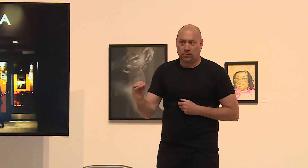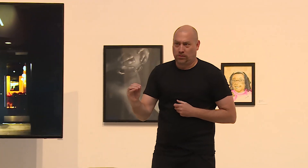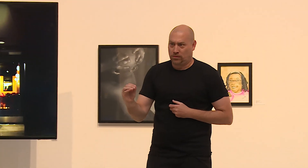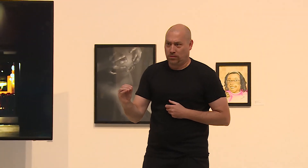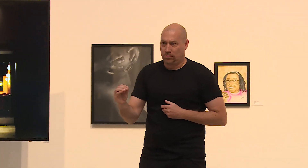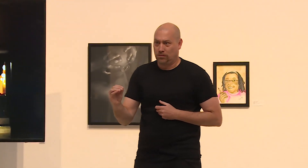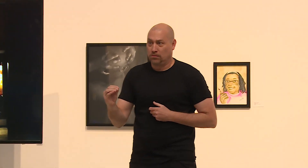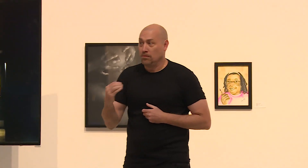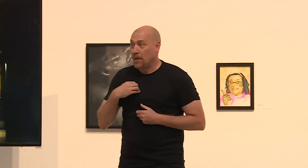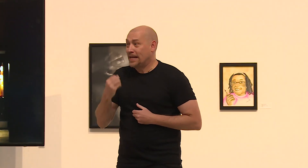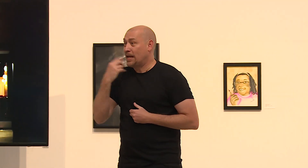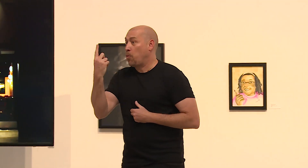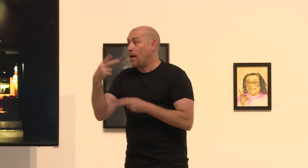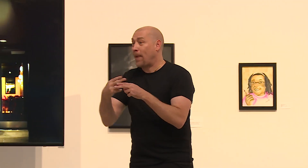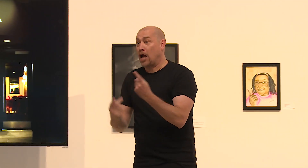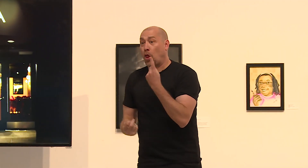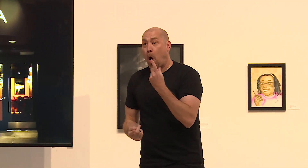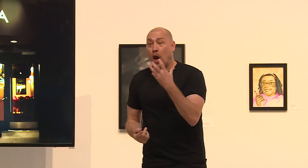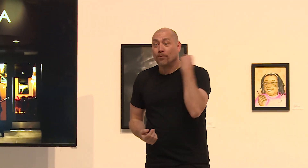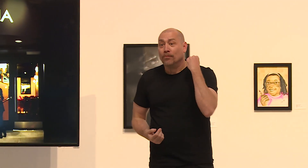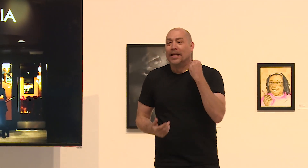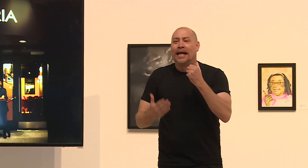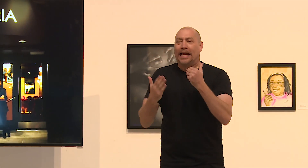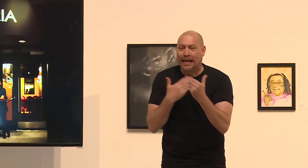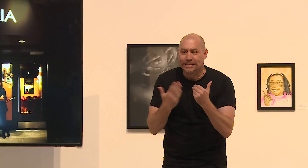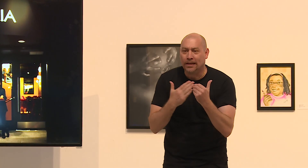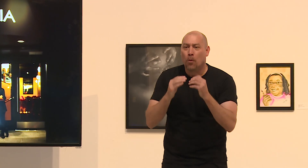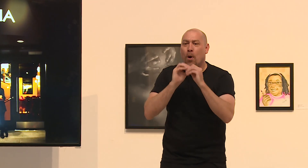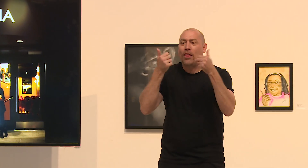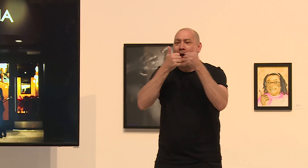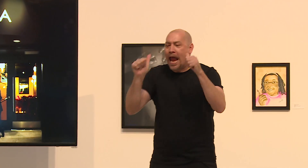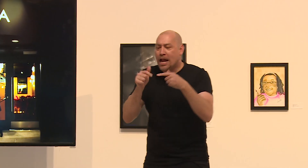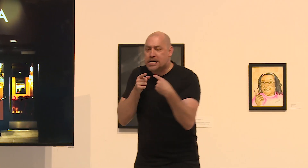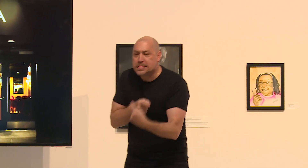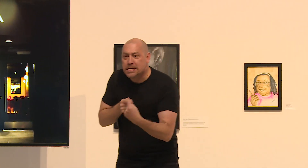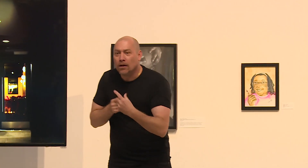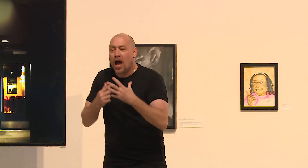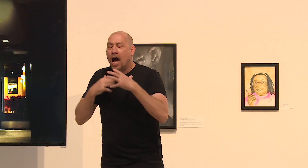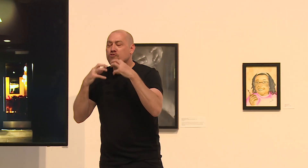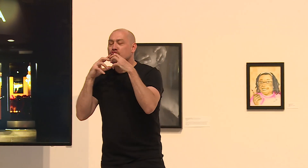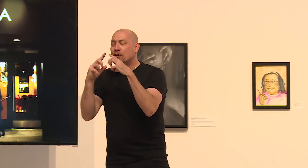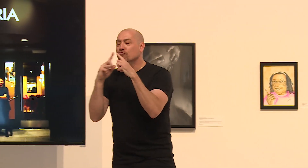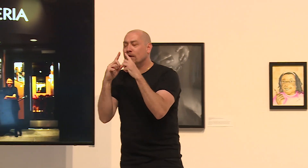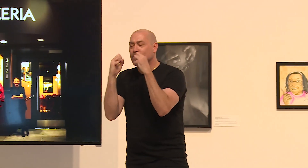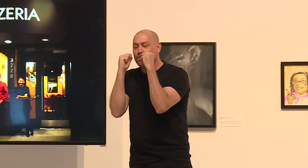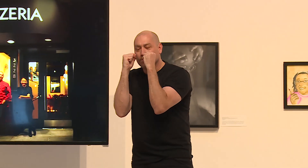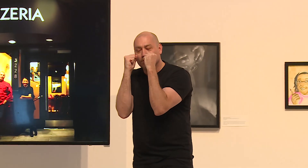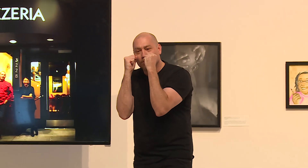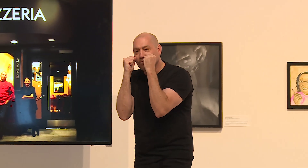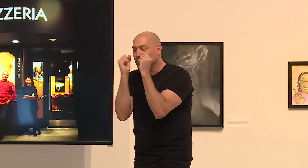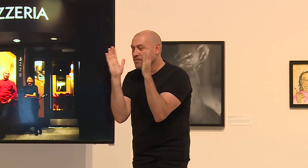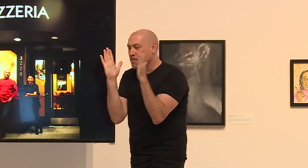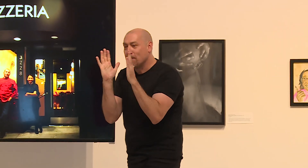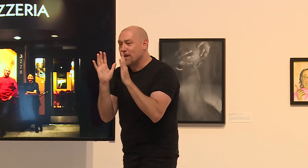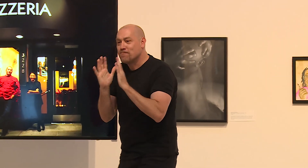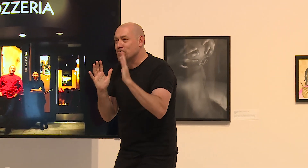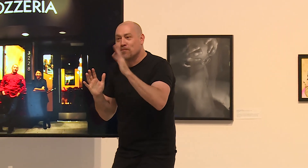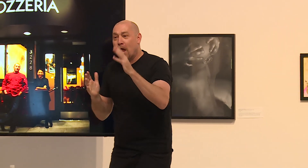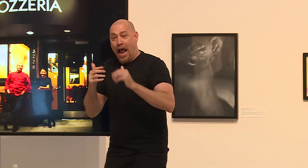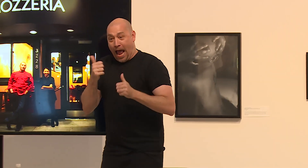year. Give me a pound, it's gone. I love it. It is the most amazing thing in the